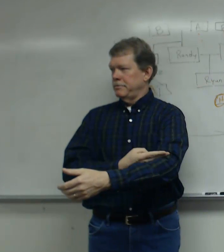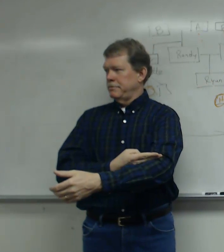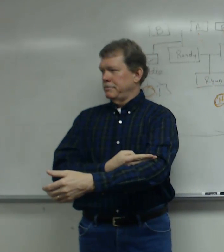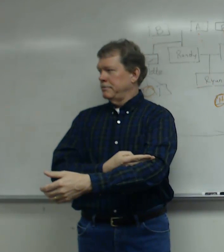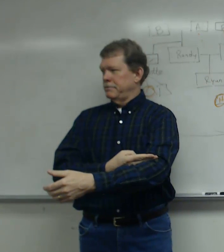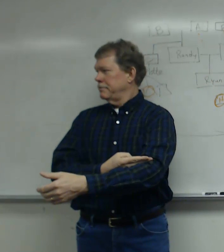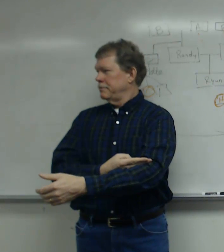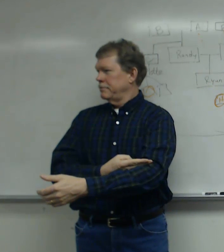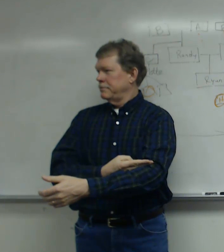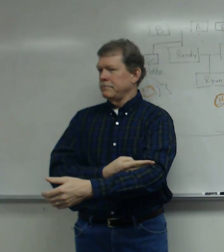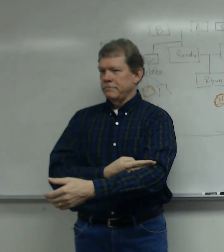grand.